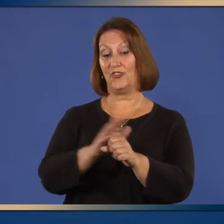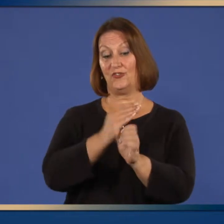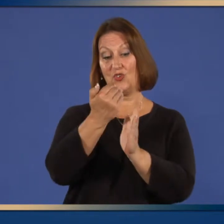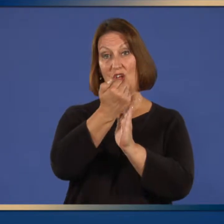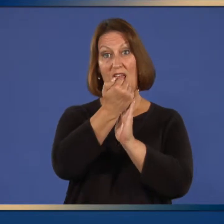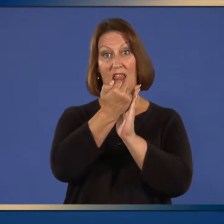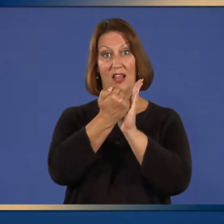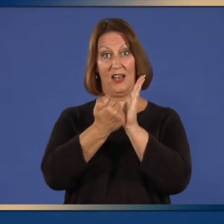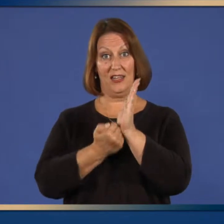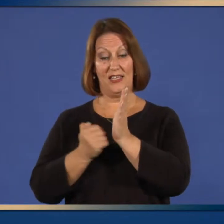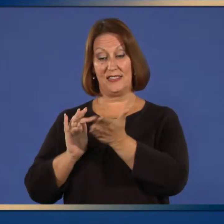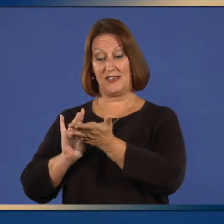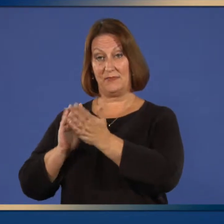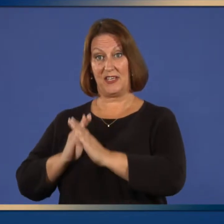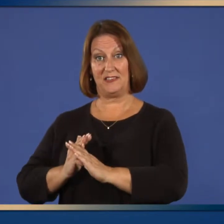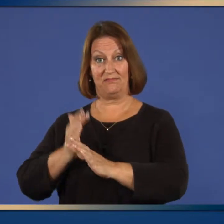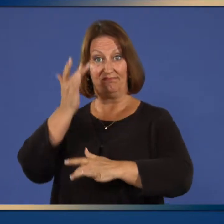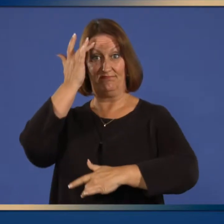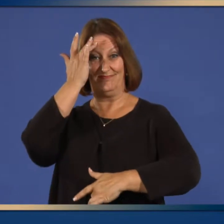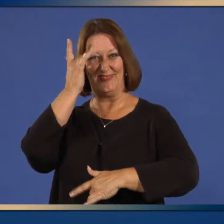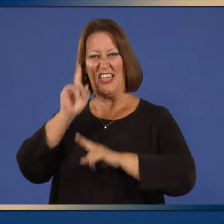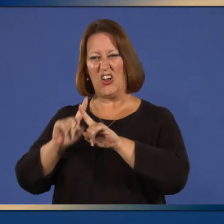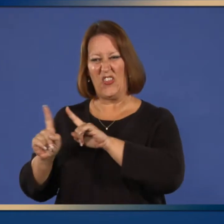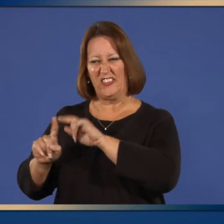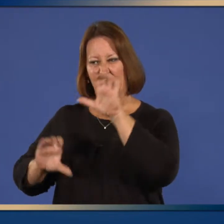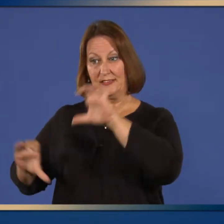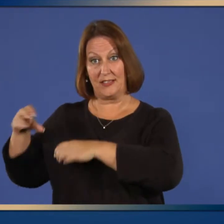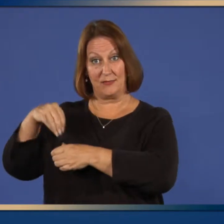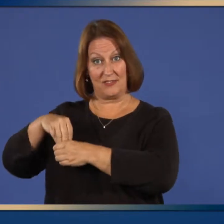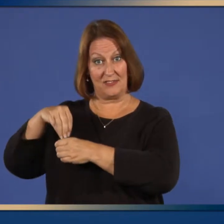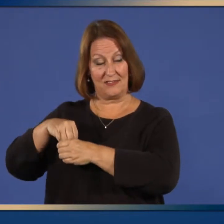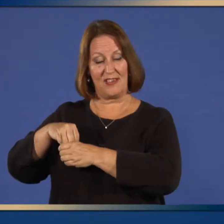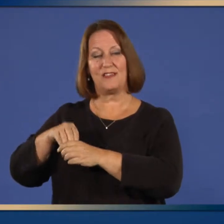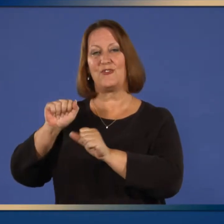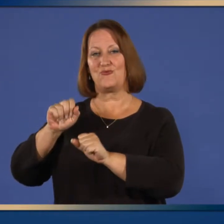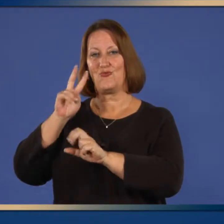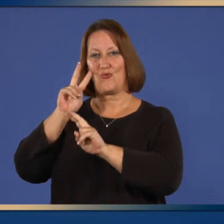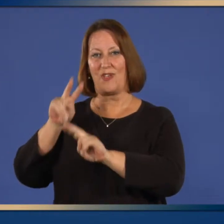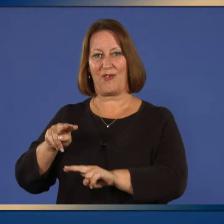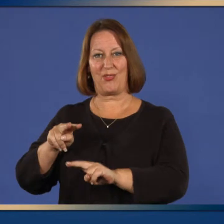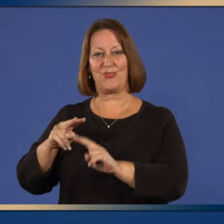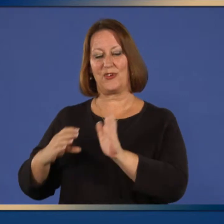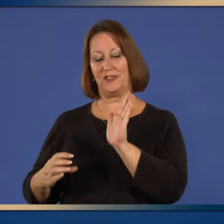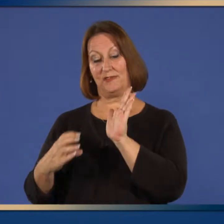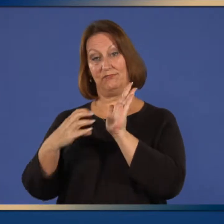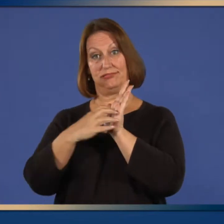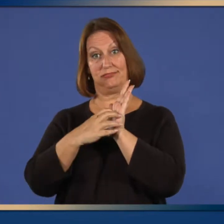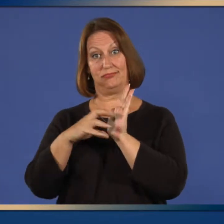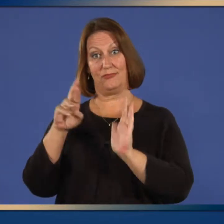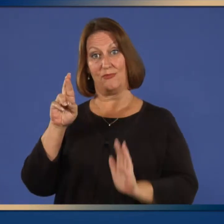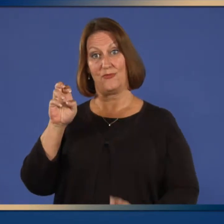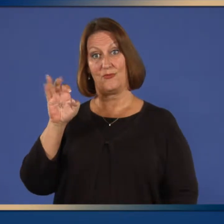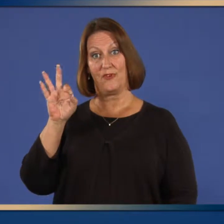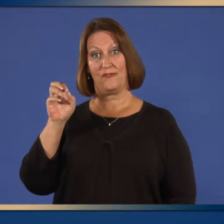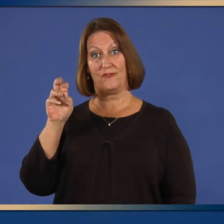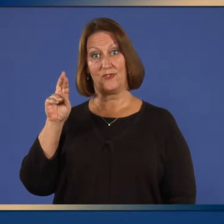For an extensive table of vaccine components, see reference 3.